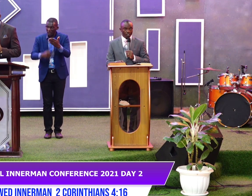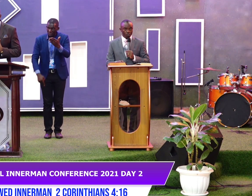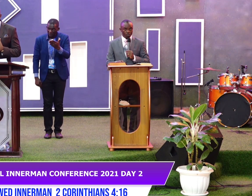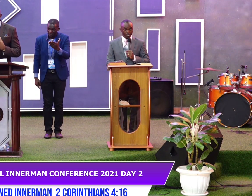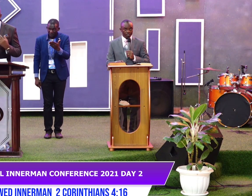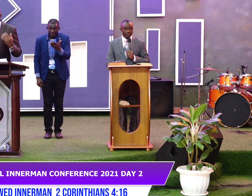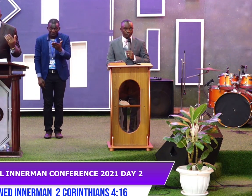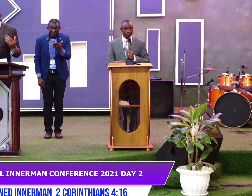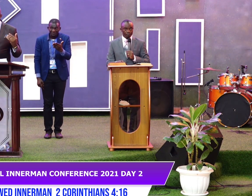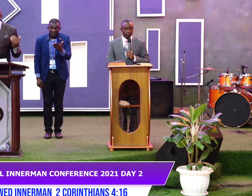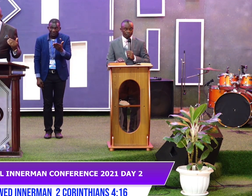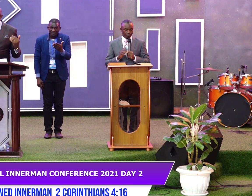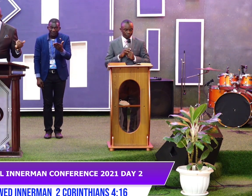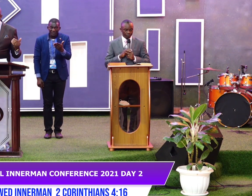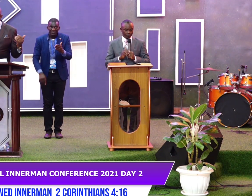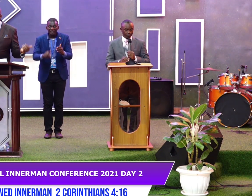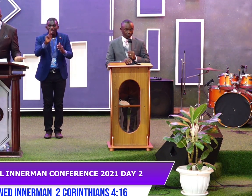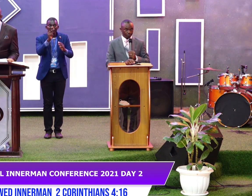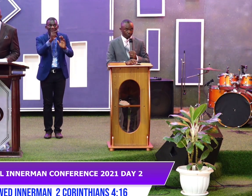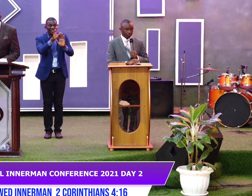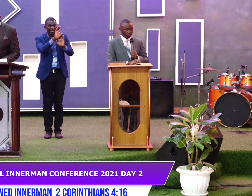Because the word says in